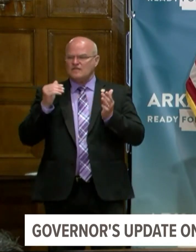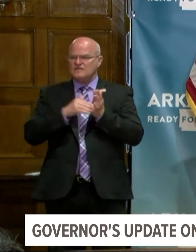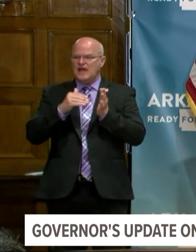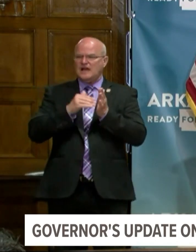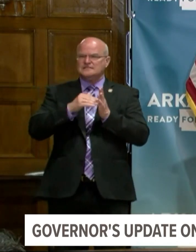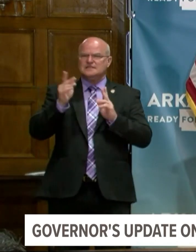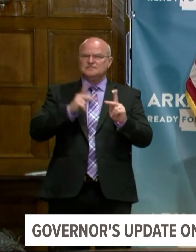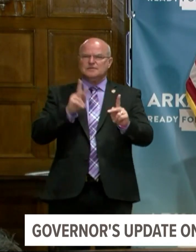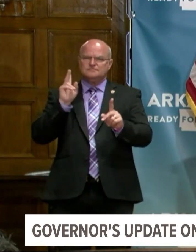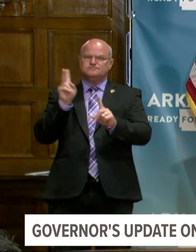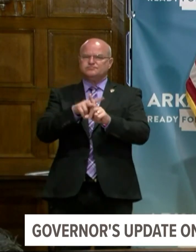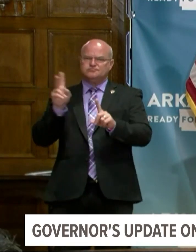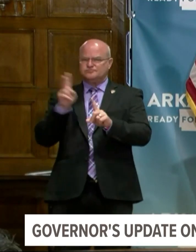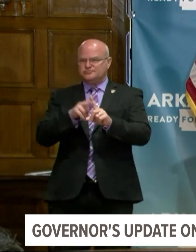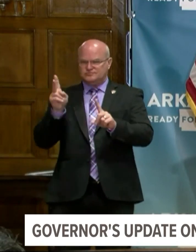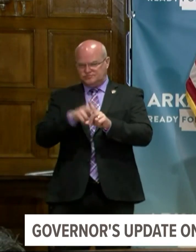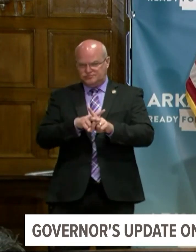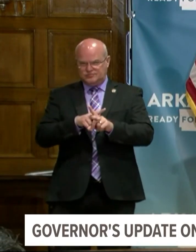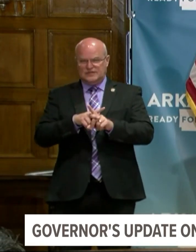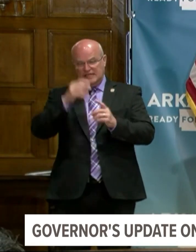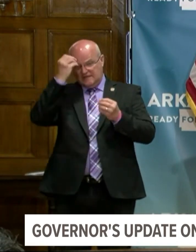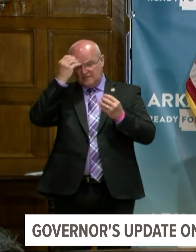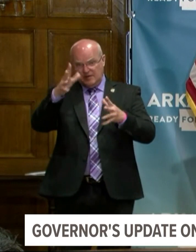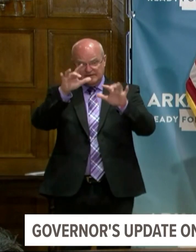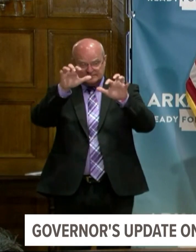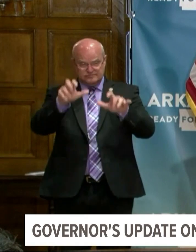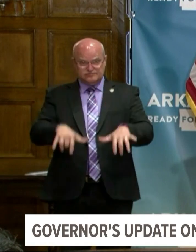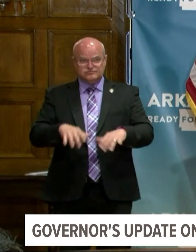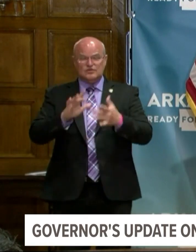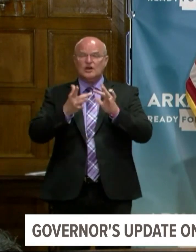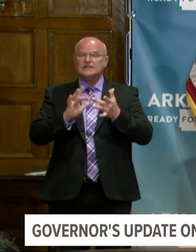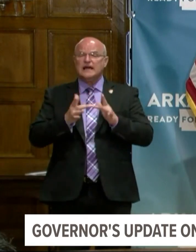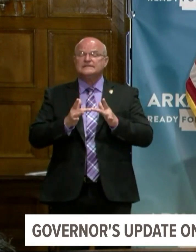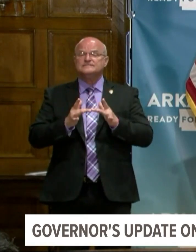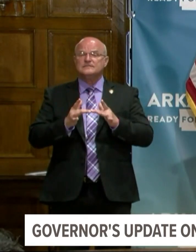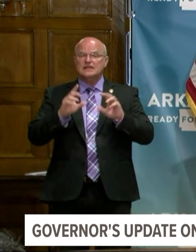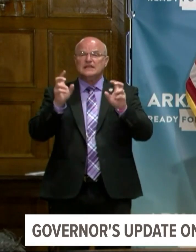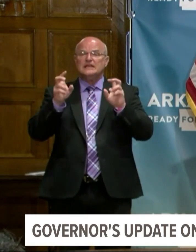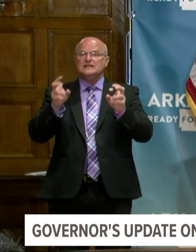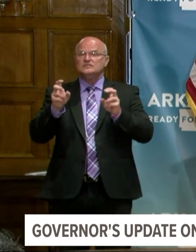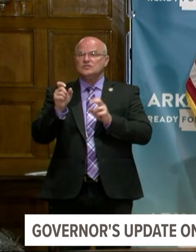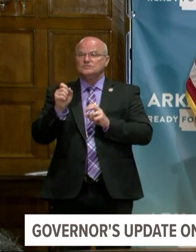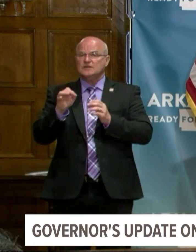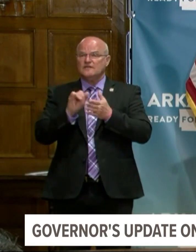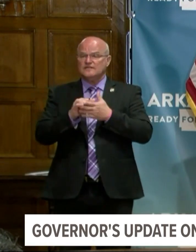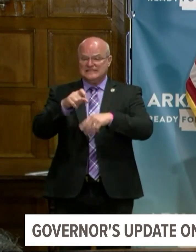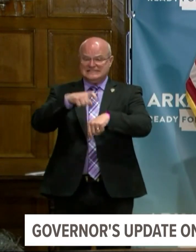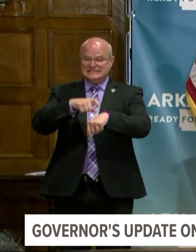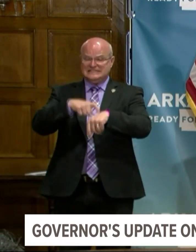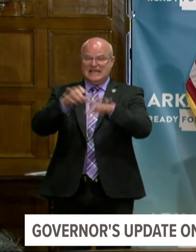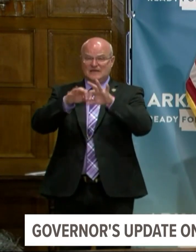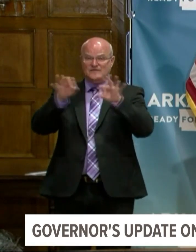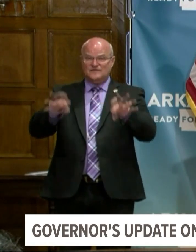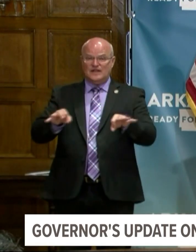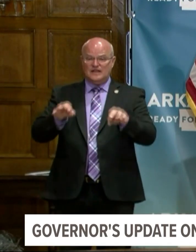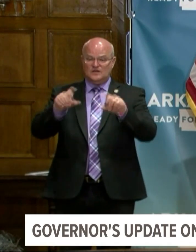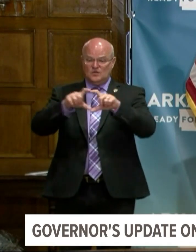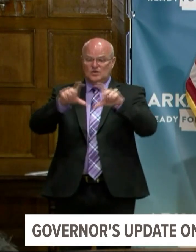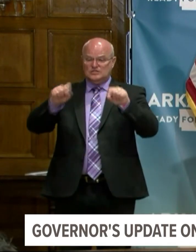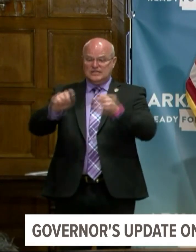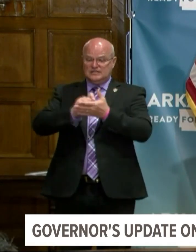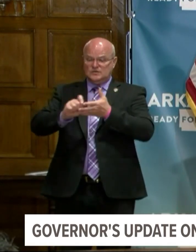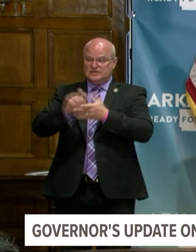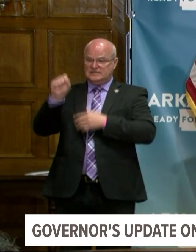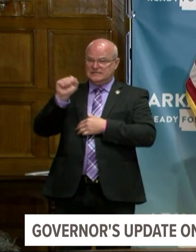are participating in that and putting their information online. In terms of the time frame where checks are